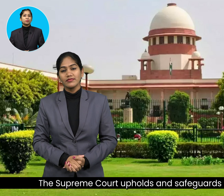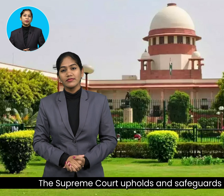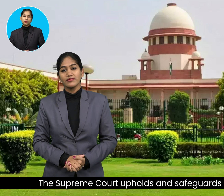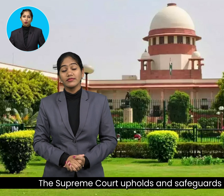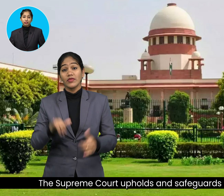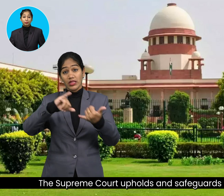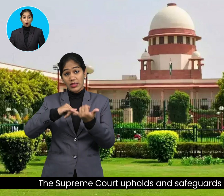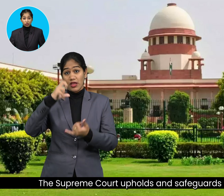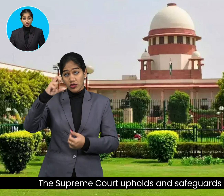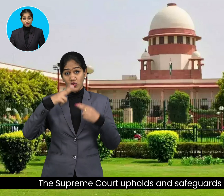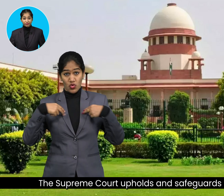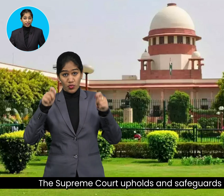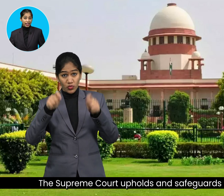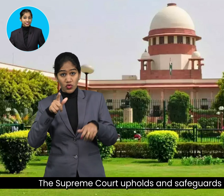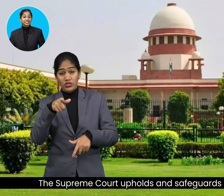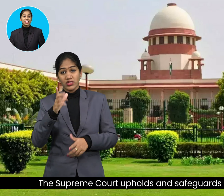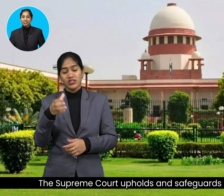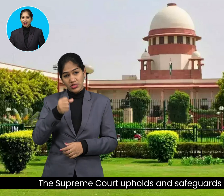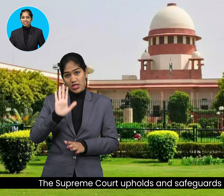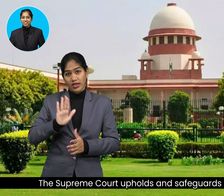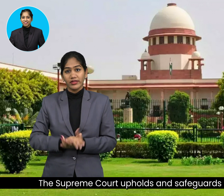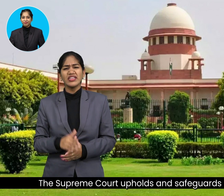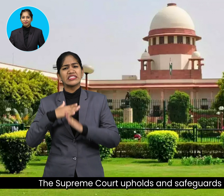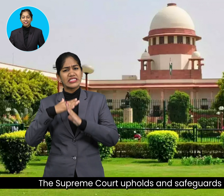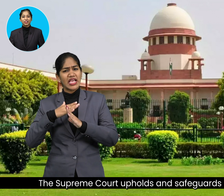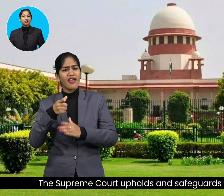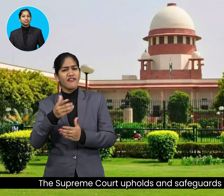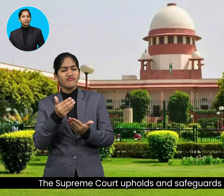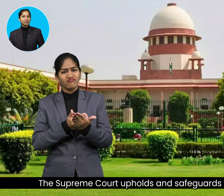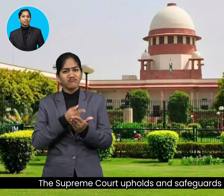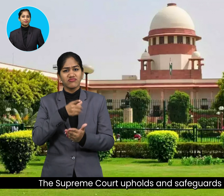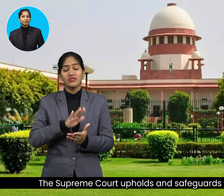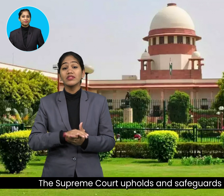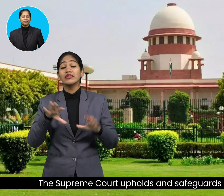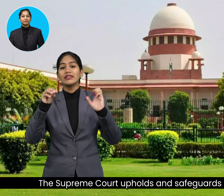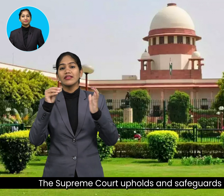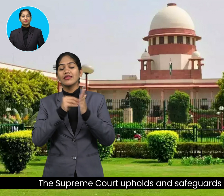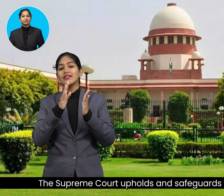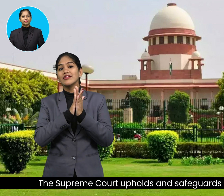The Supreme Court upholds and safeguards the Constitution.